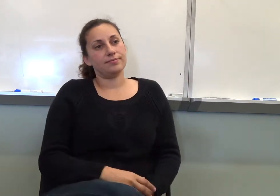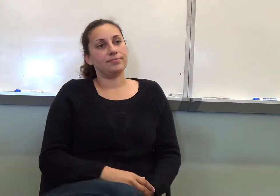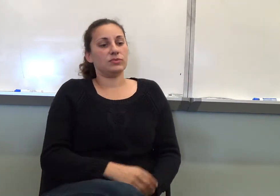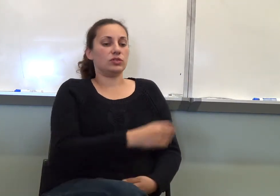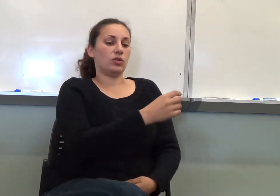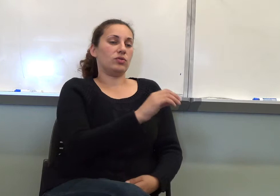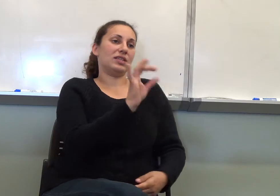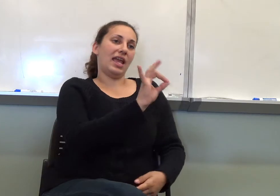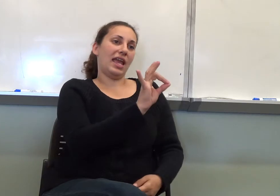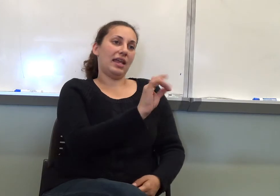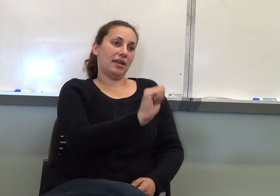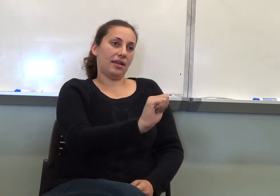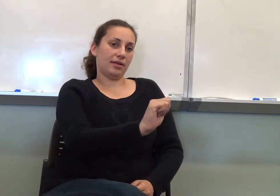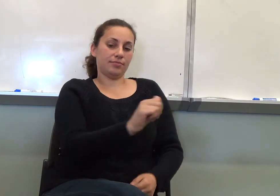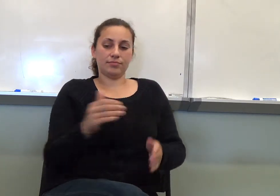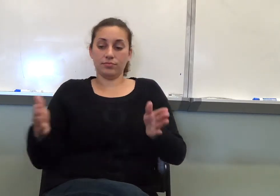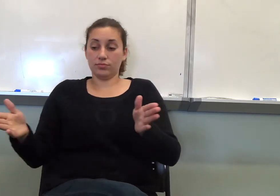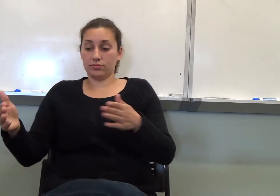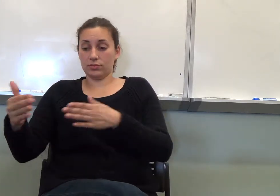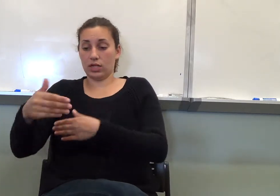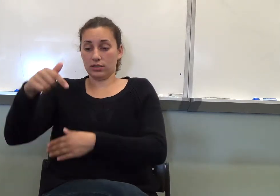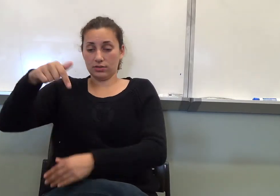5b added together give you a minus 9b.